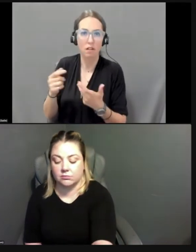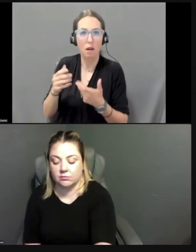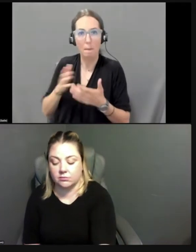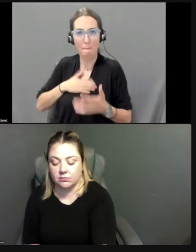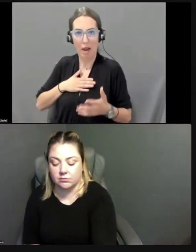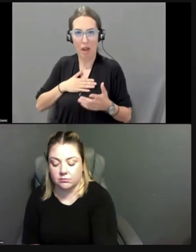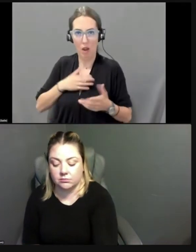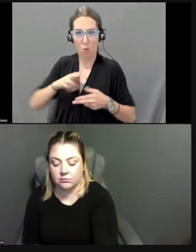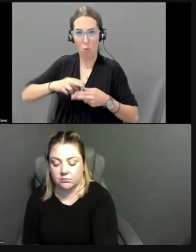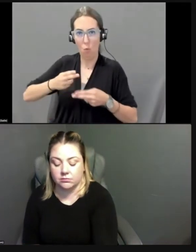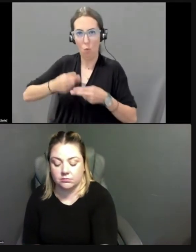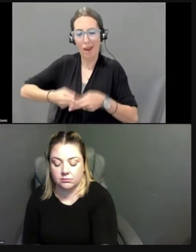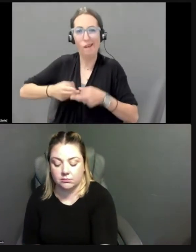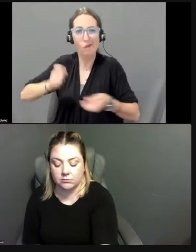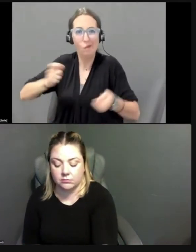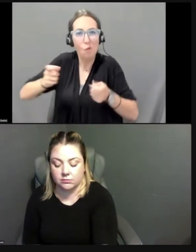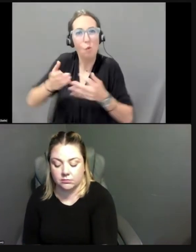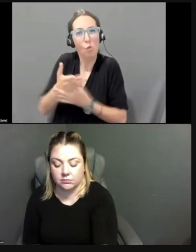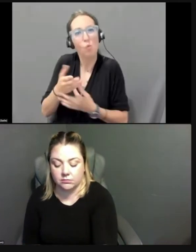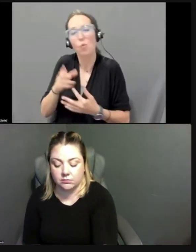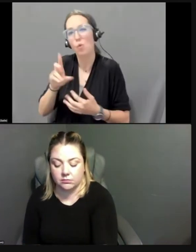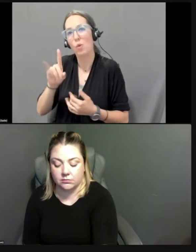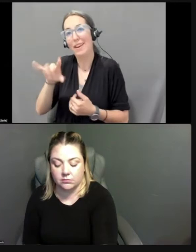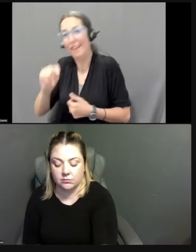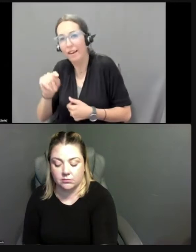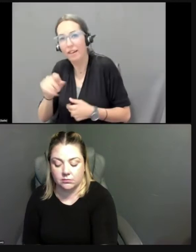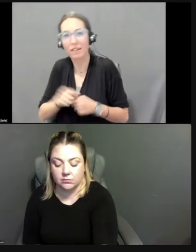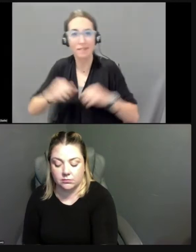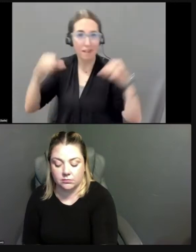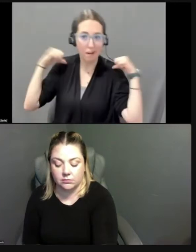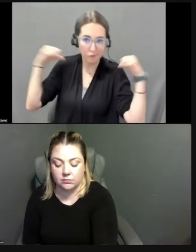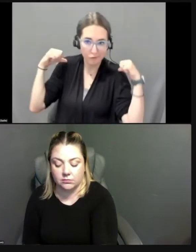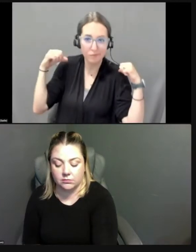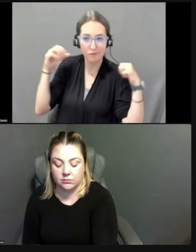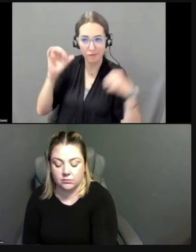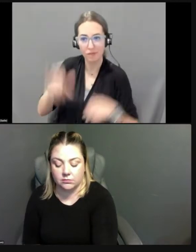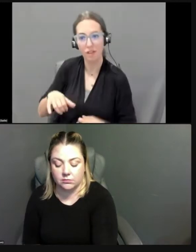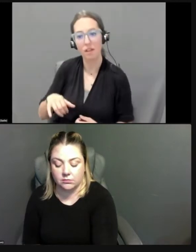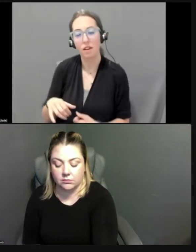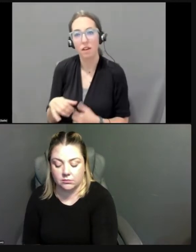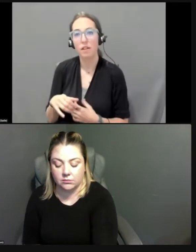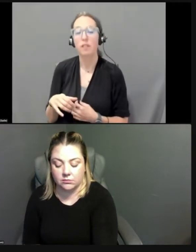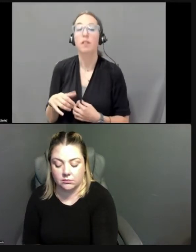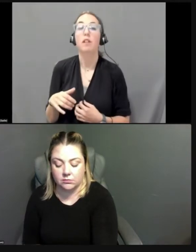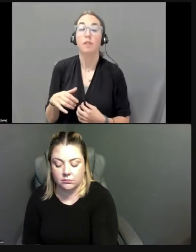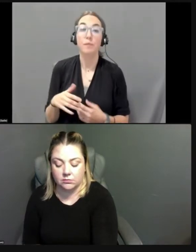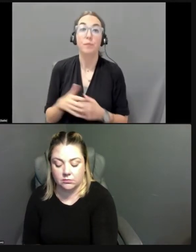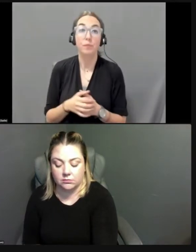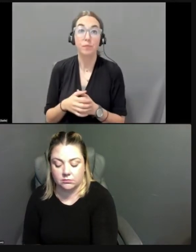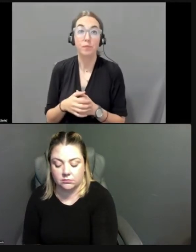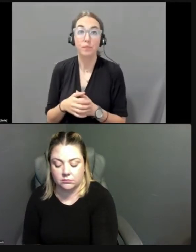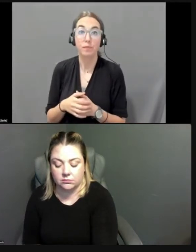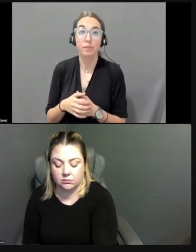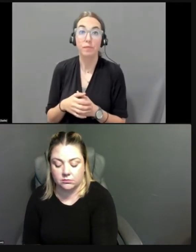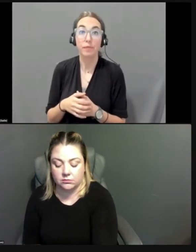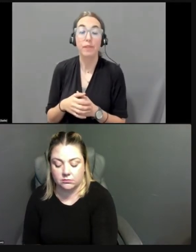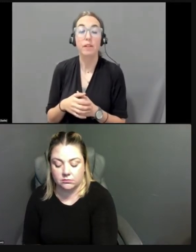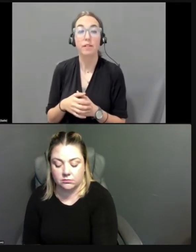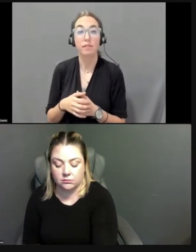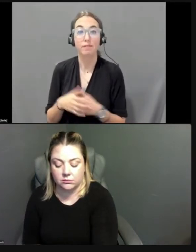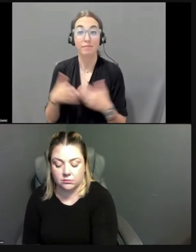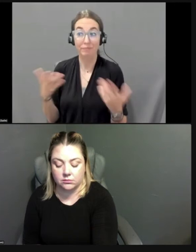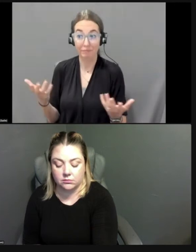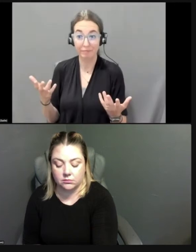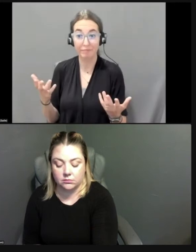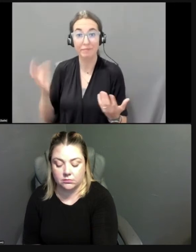Ironically enough, as a result, which what I thought at the time anyway, as a result of like my expanding